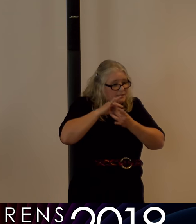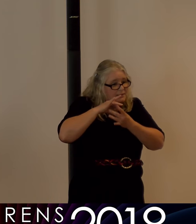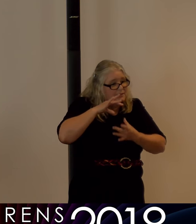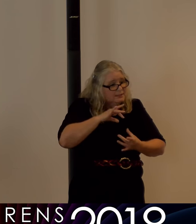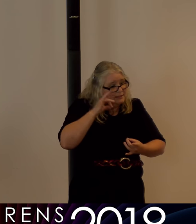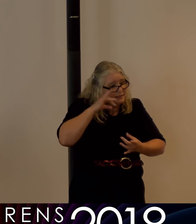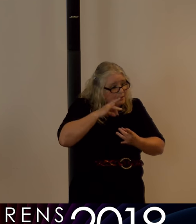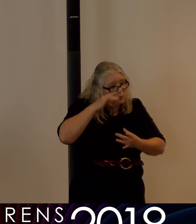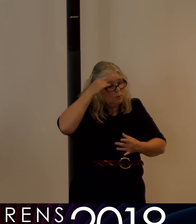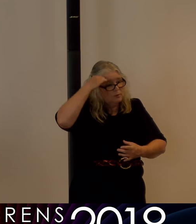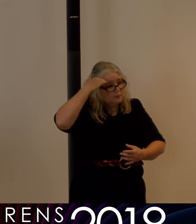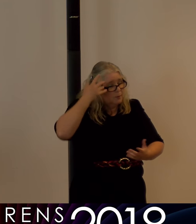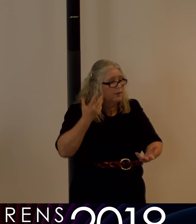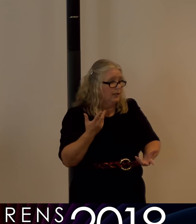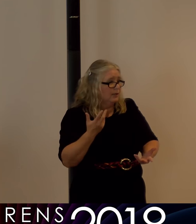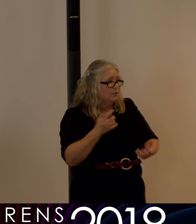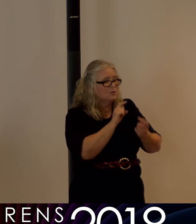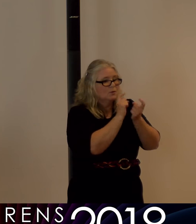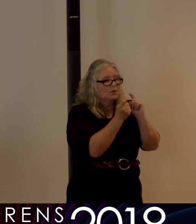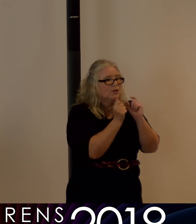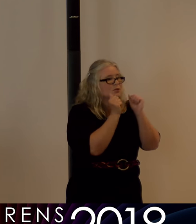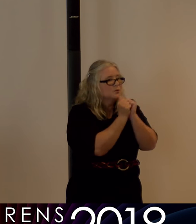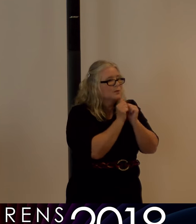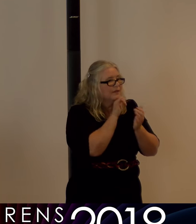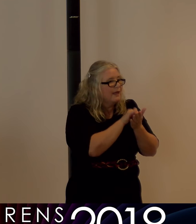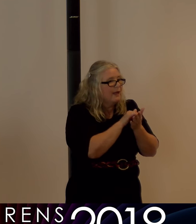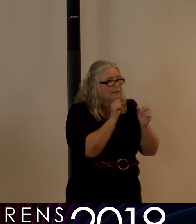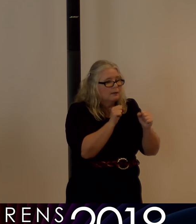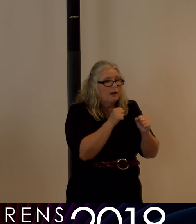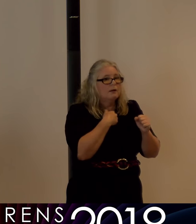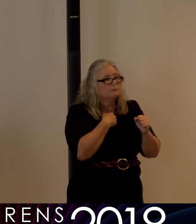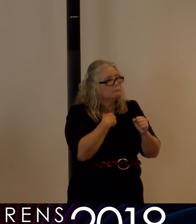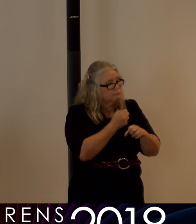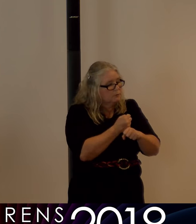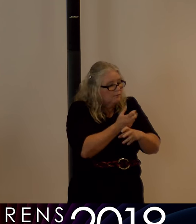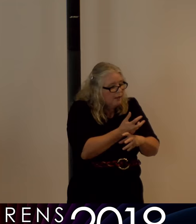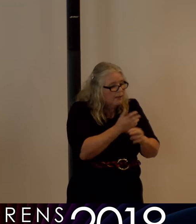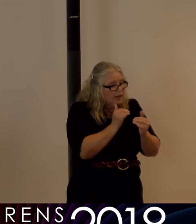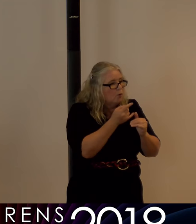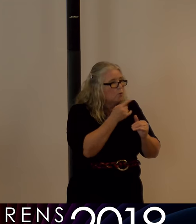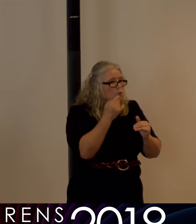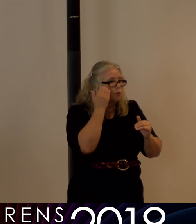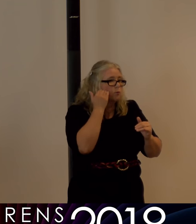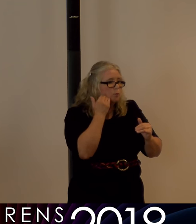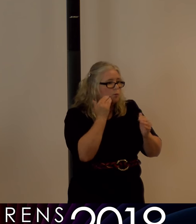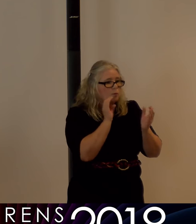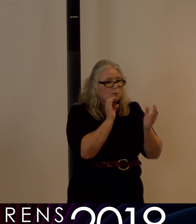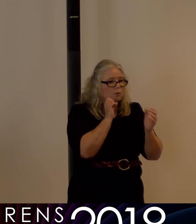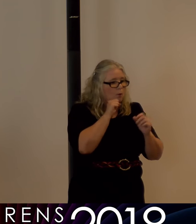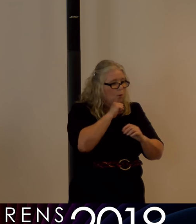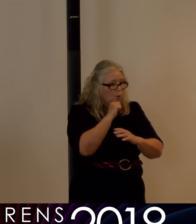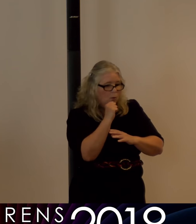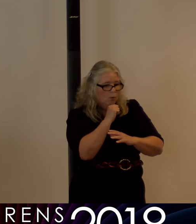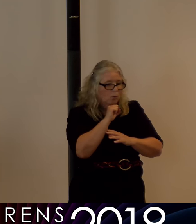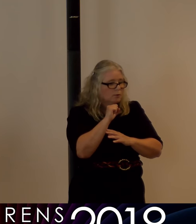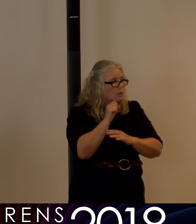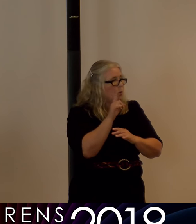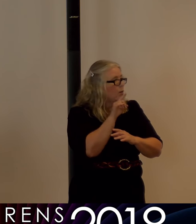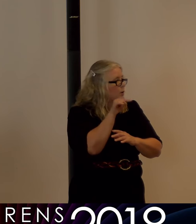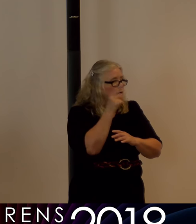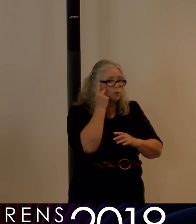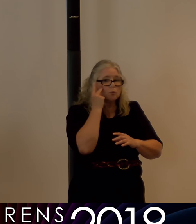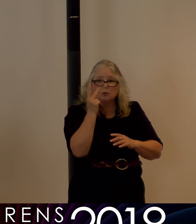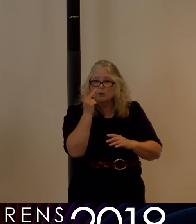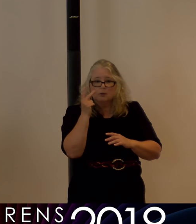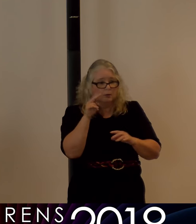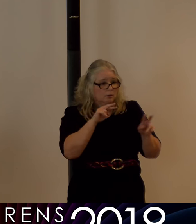changes in those semicircular canals can really affect how you hold your head, where you look, and your sense of balance. And we